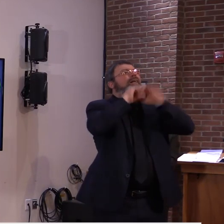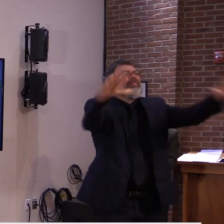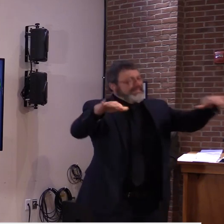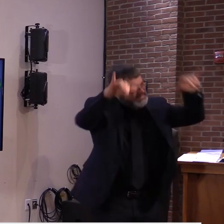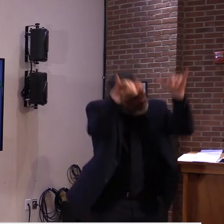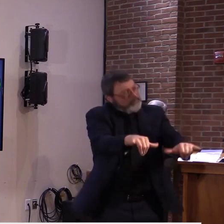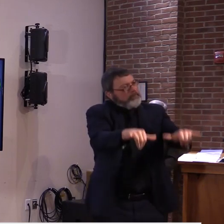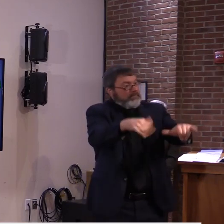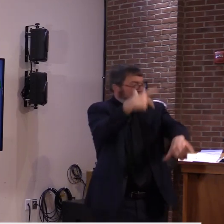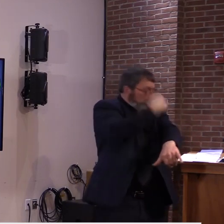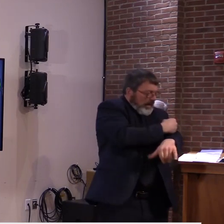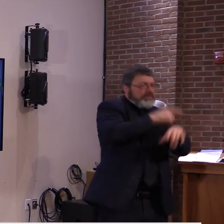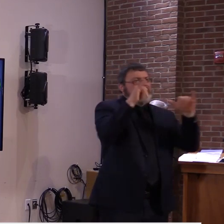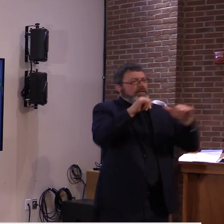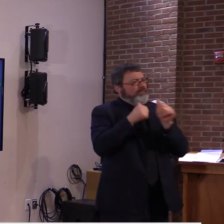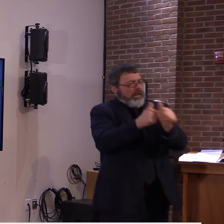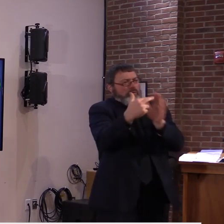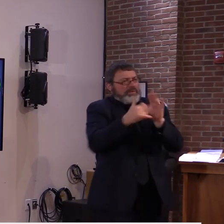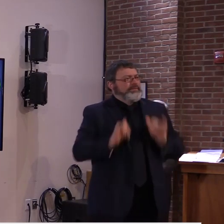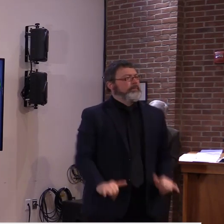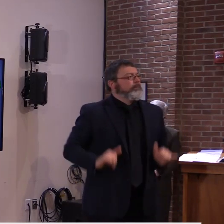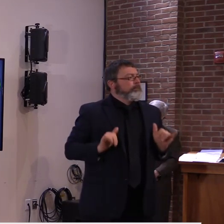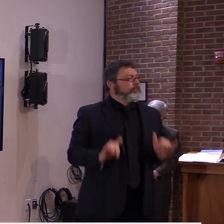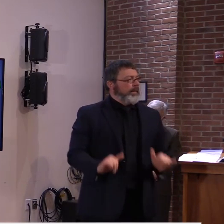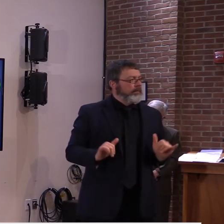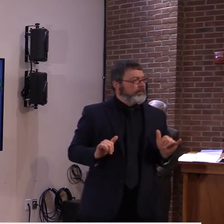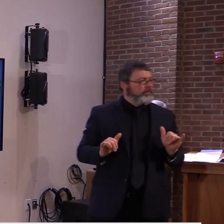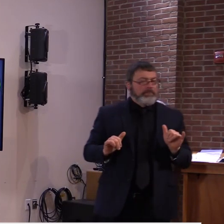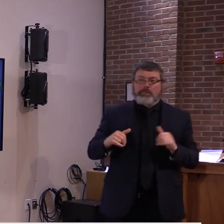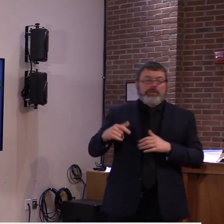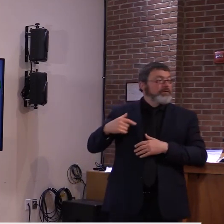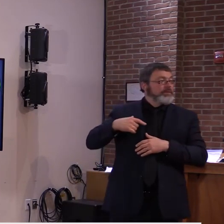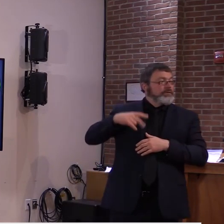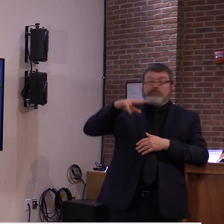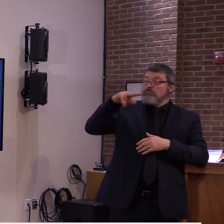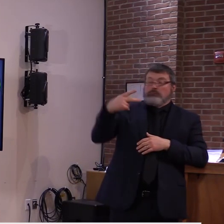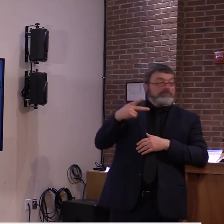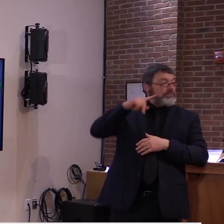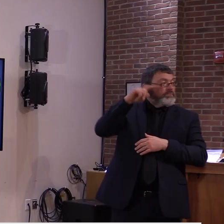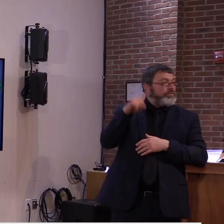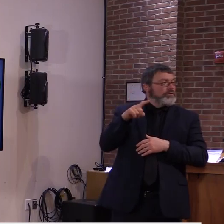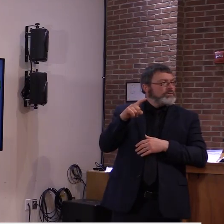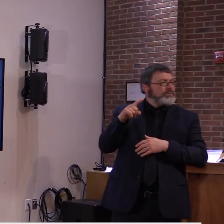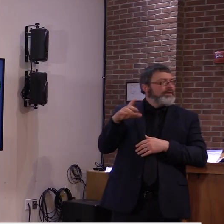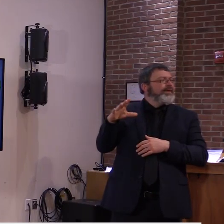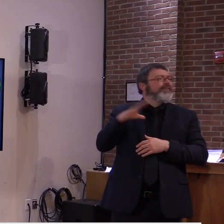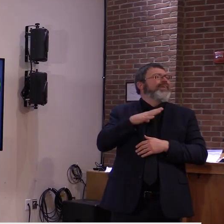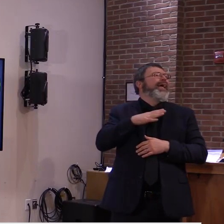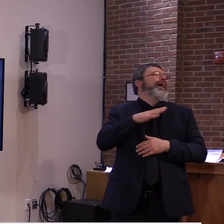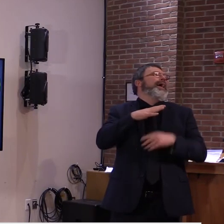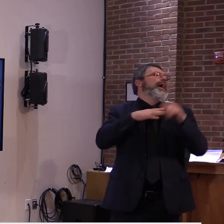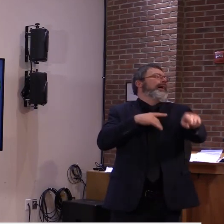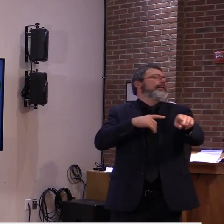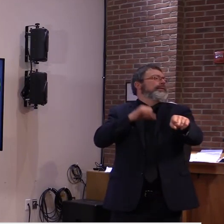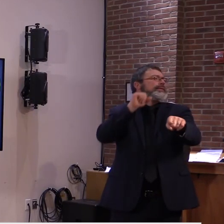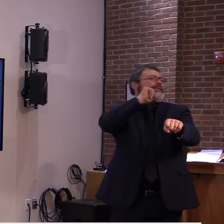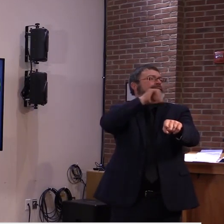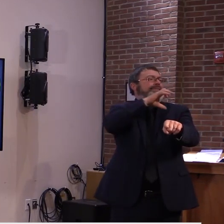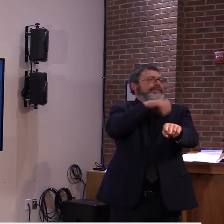Vermonters getting the vaccine, but the same number of Vermonters doing masking and physical distancing and all the other guidance we give.